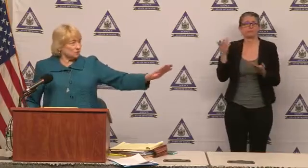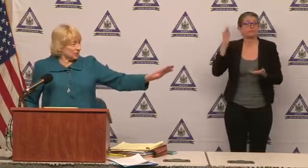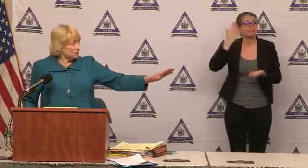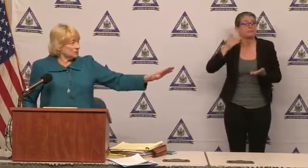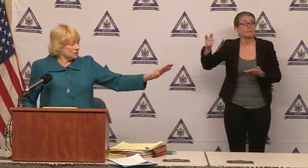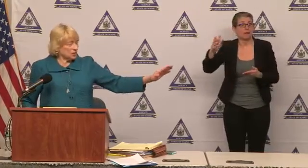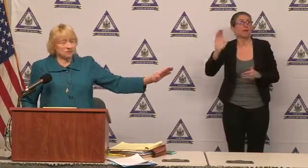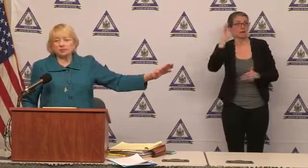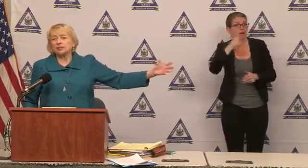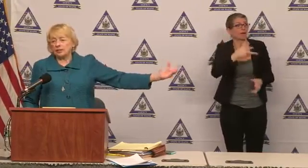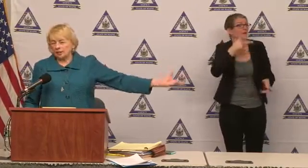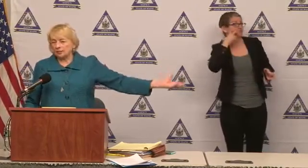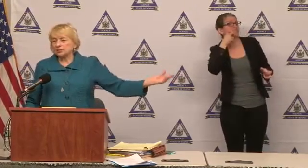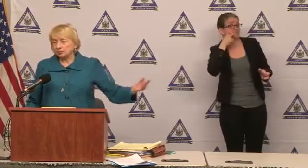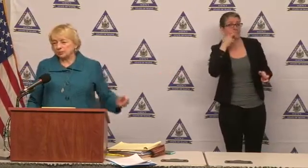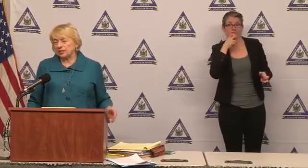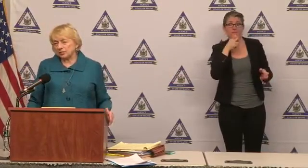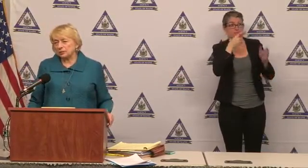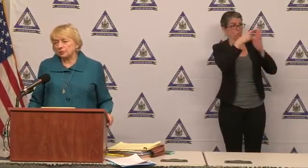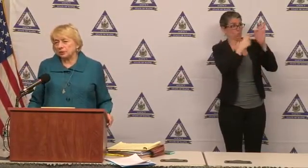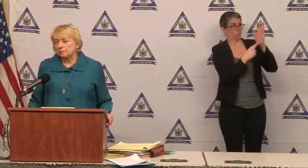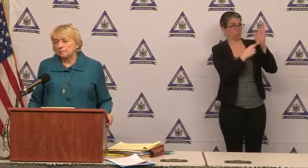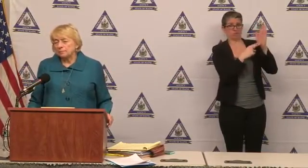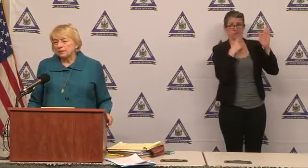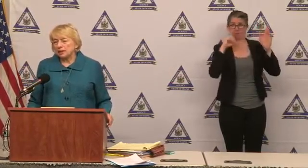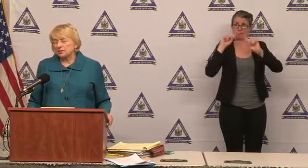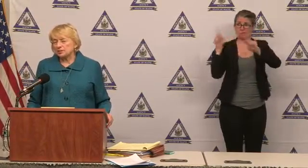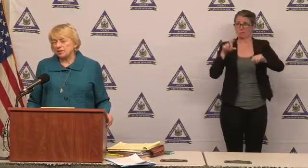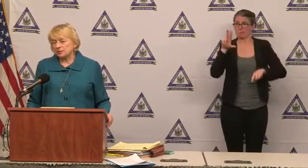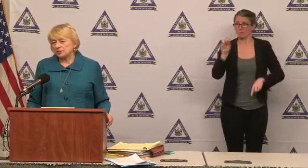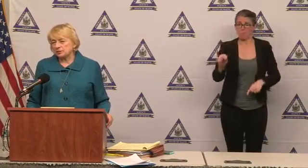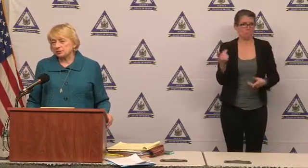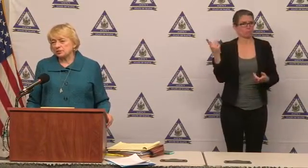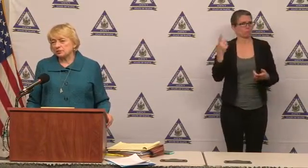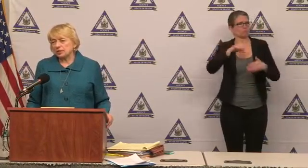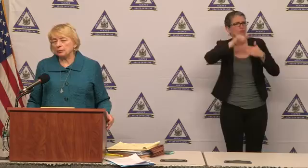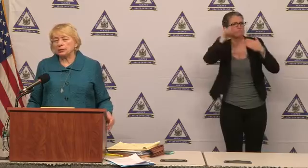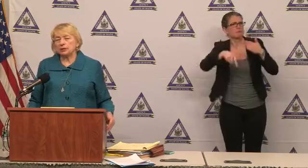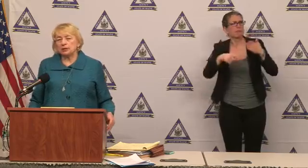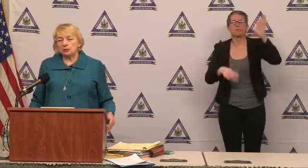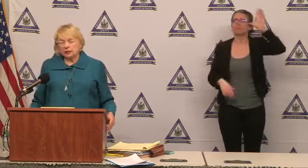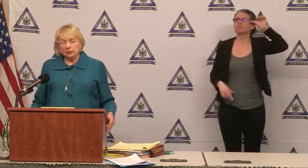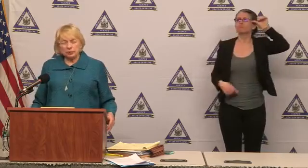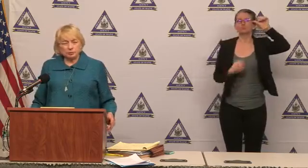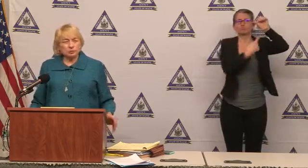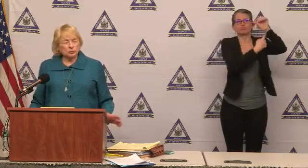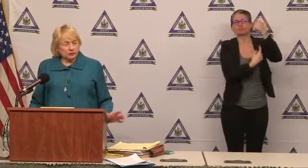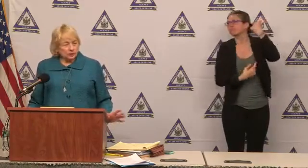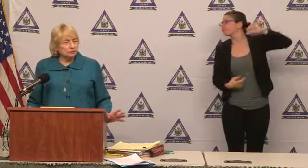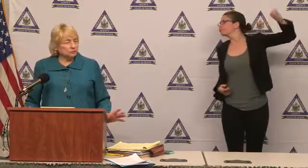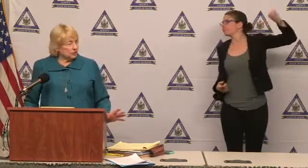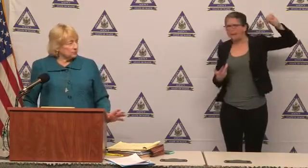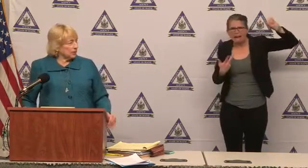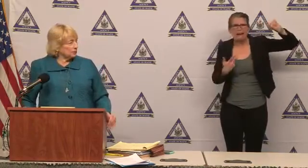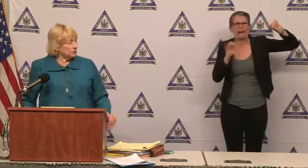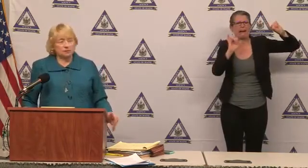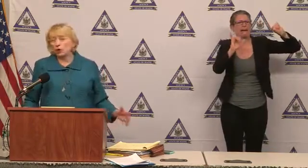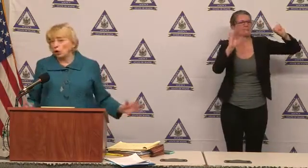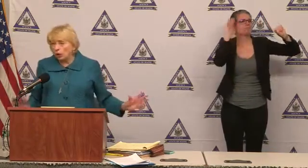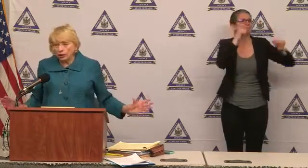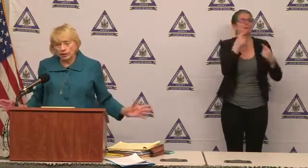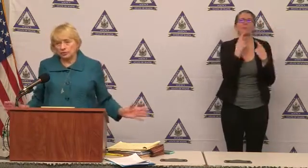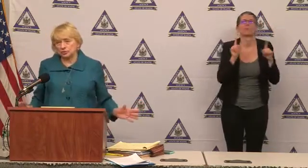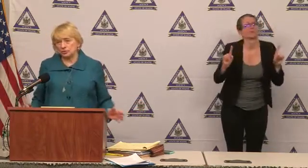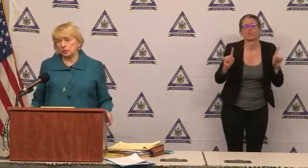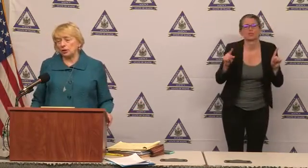test results are just the tip of the iceberg, as has just been described. We have people who are ill from this virus of